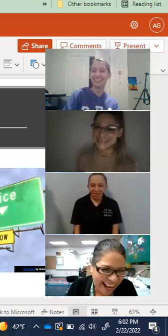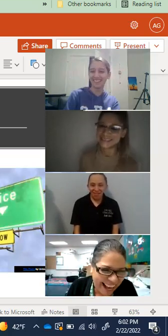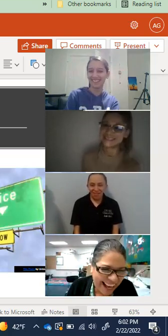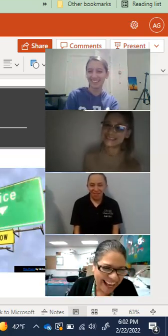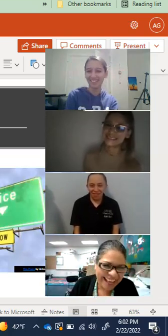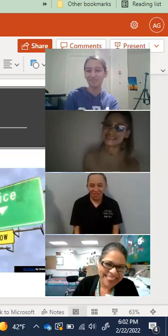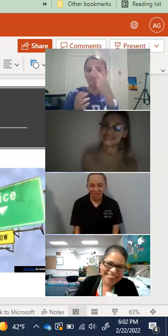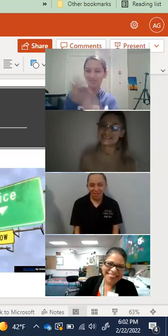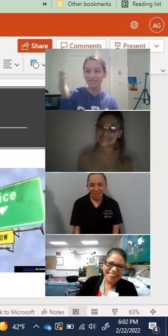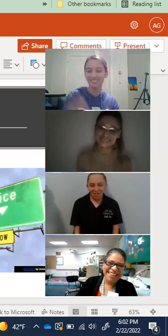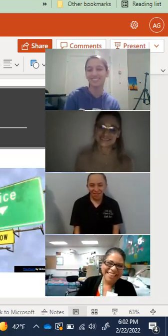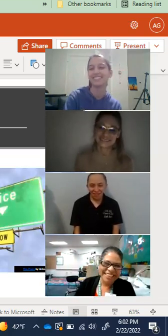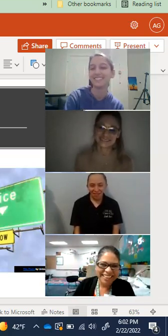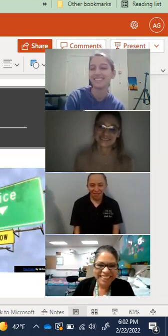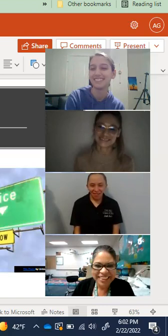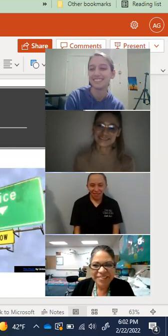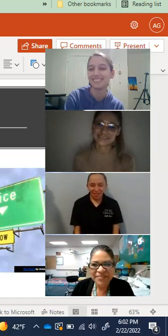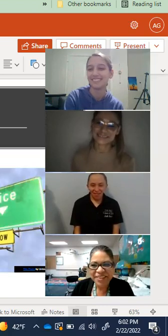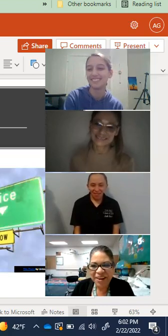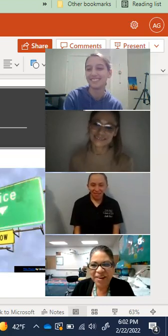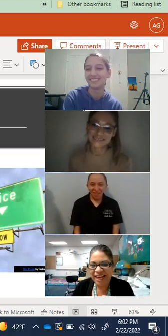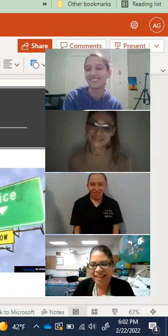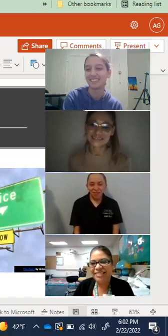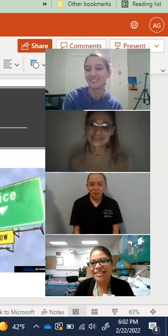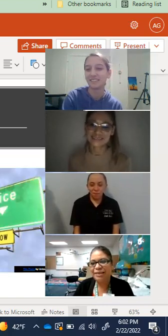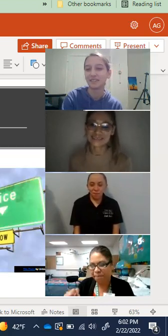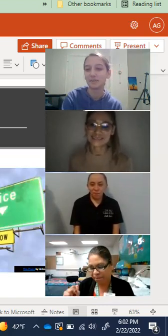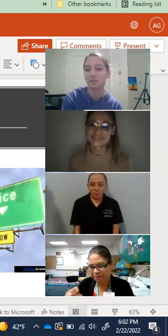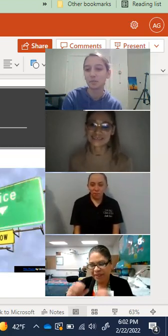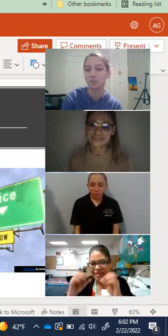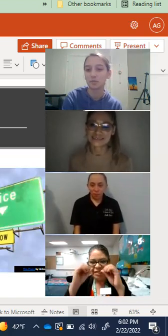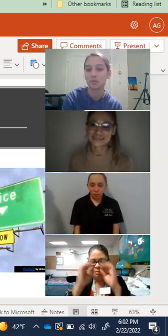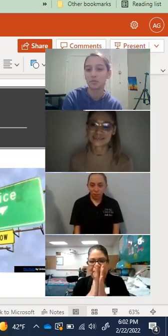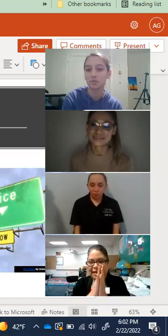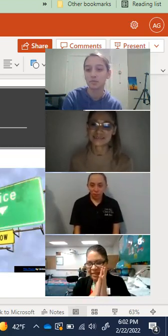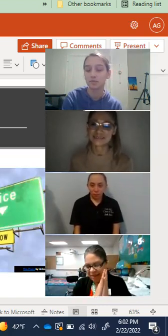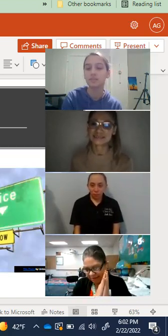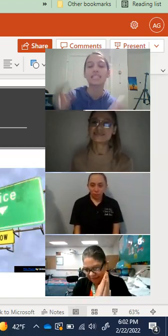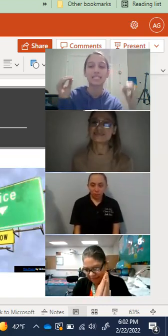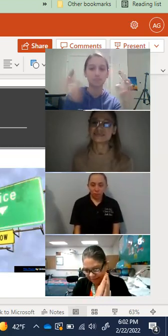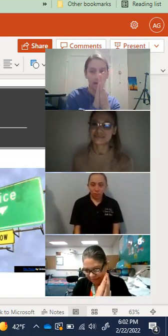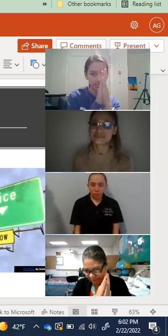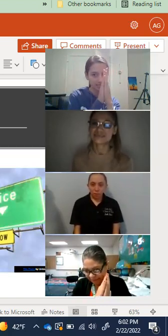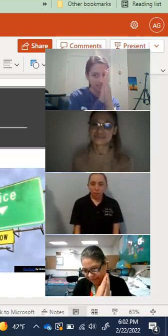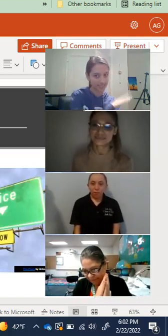Yay! Vote. Okay. Spot.